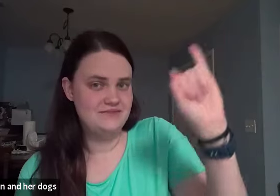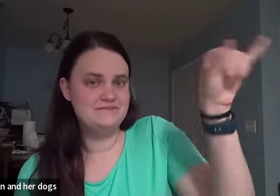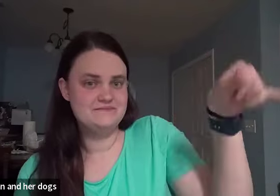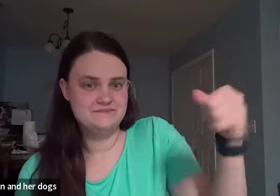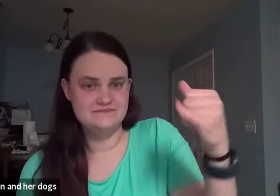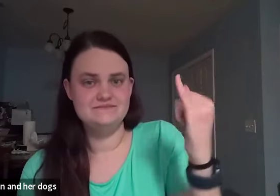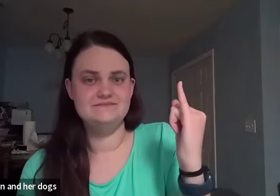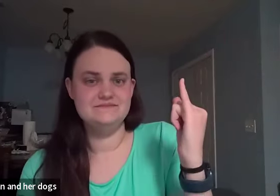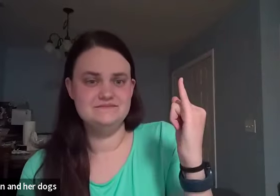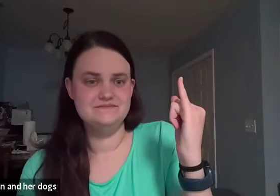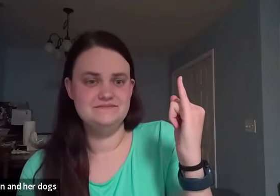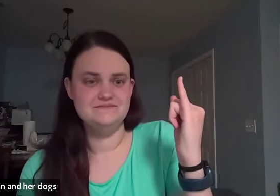J,